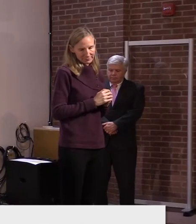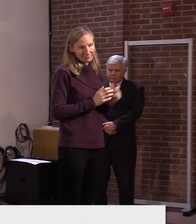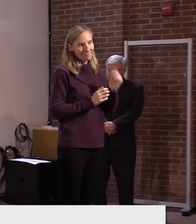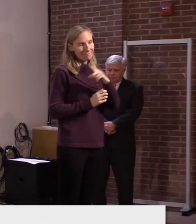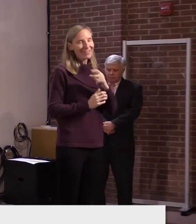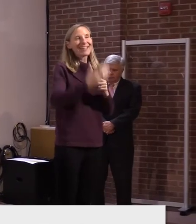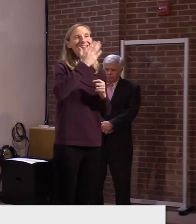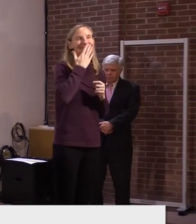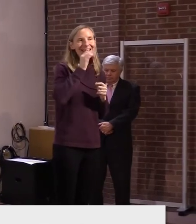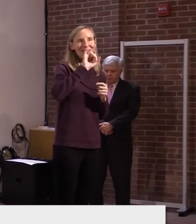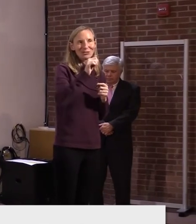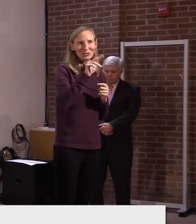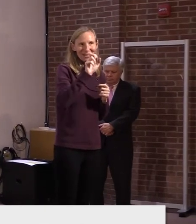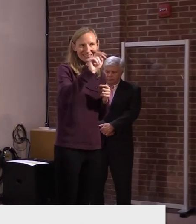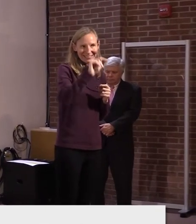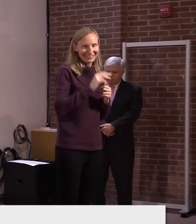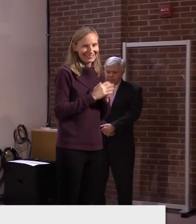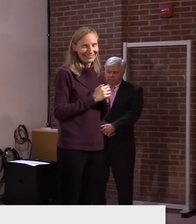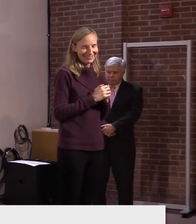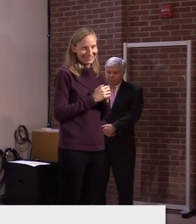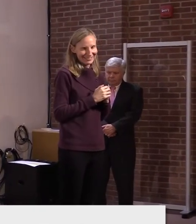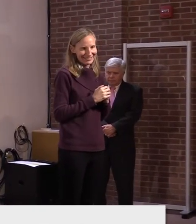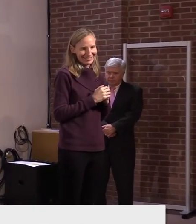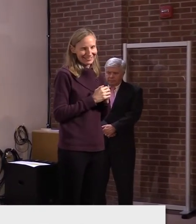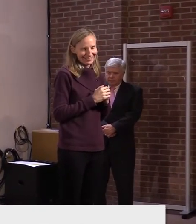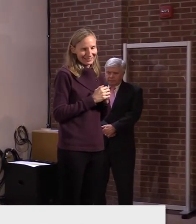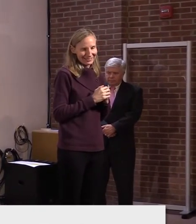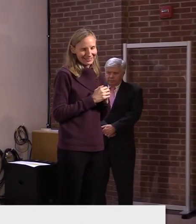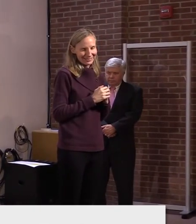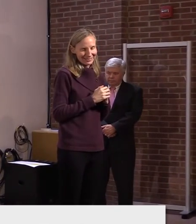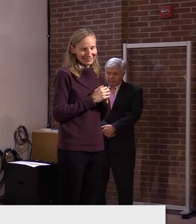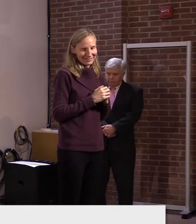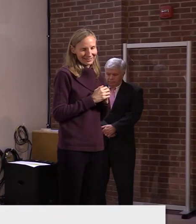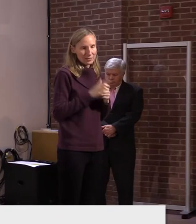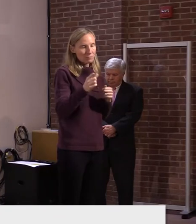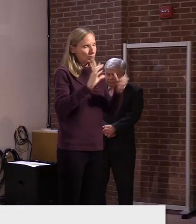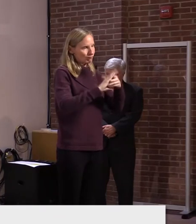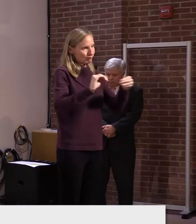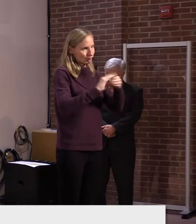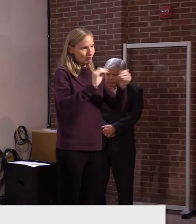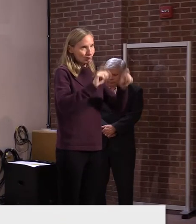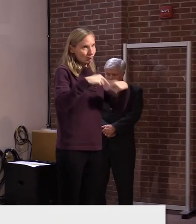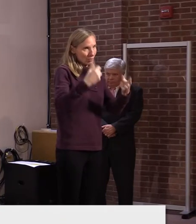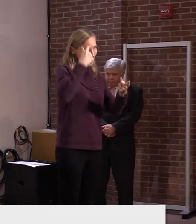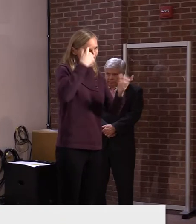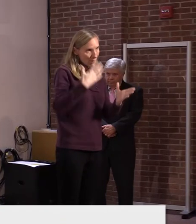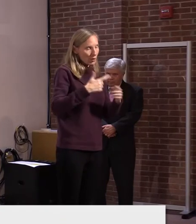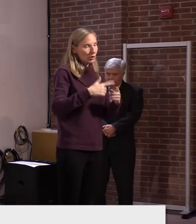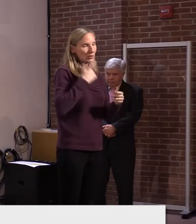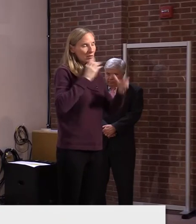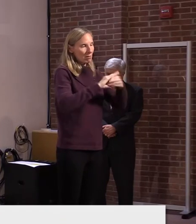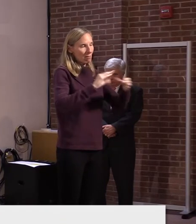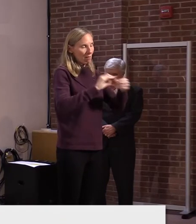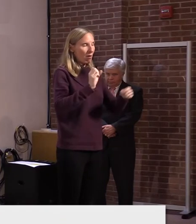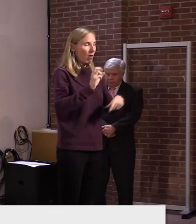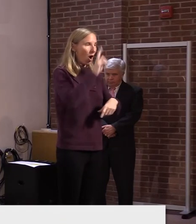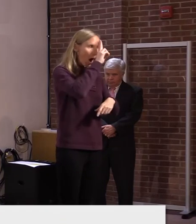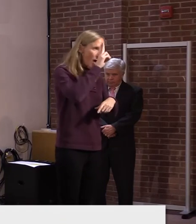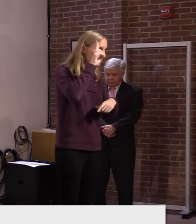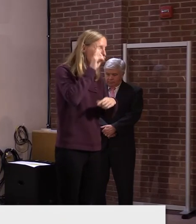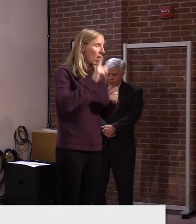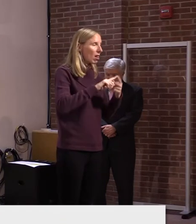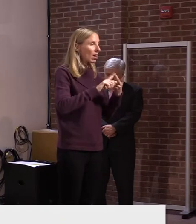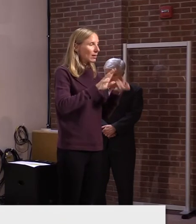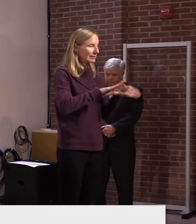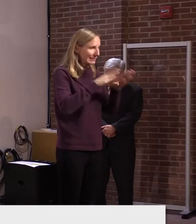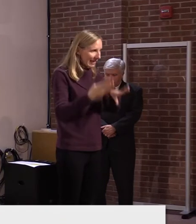Thank you, Jason. Governor, you've long said that hospitalizations and deaths are the